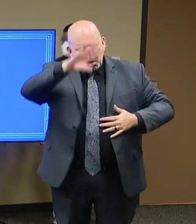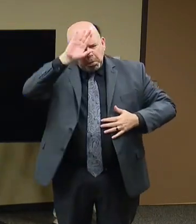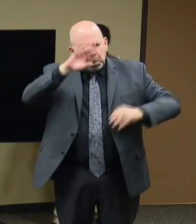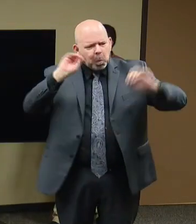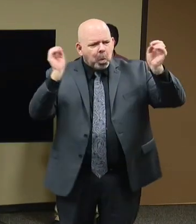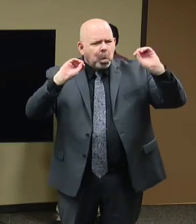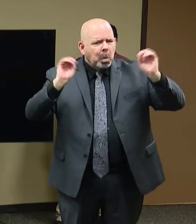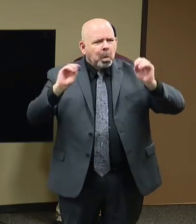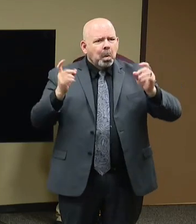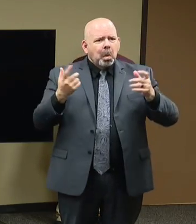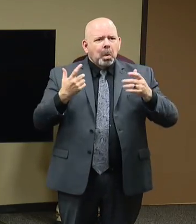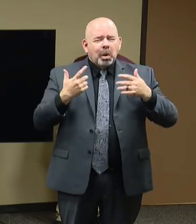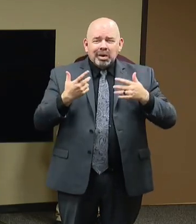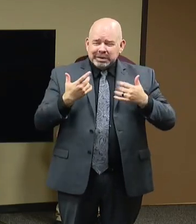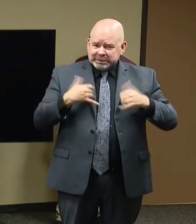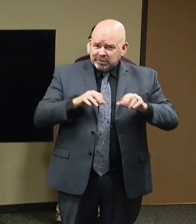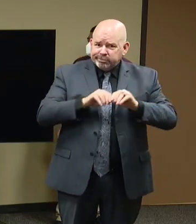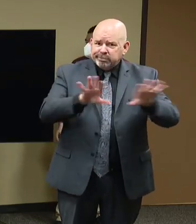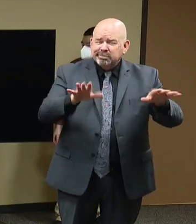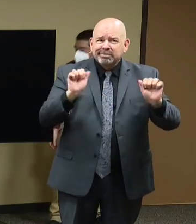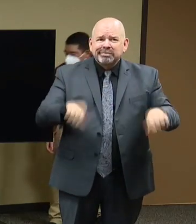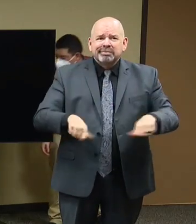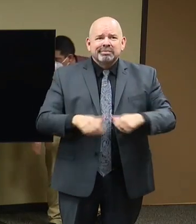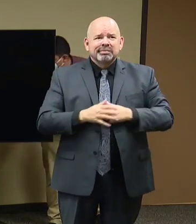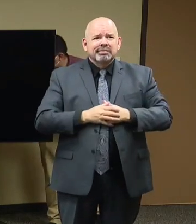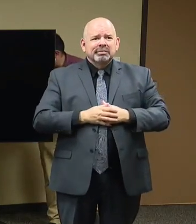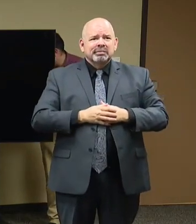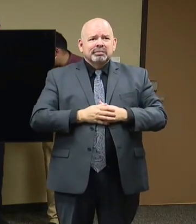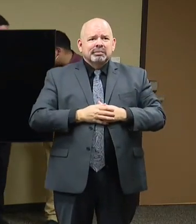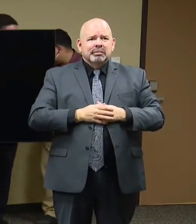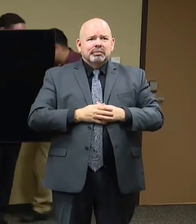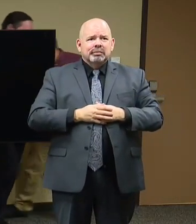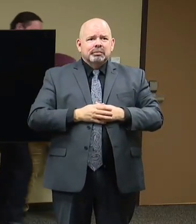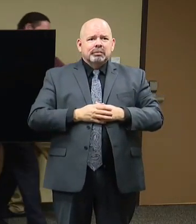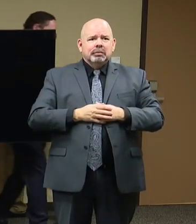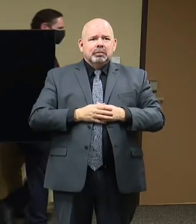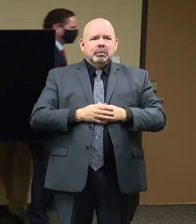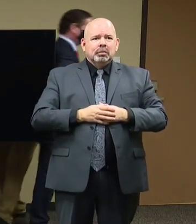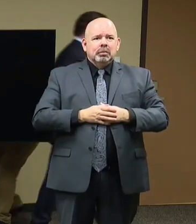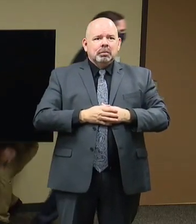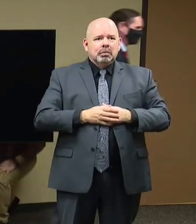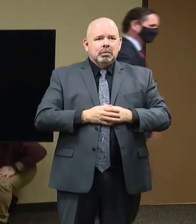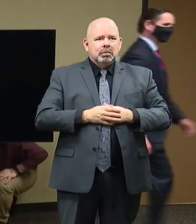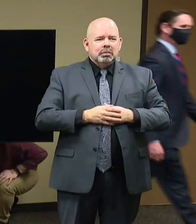all the time when they're around other people. Oop.